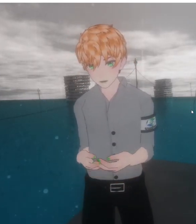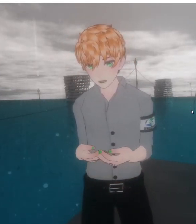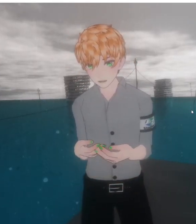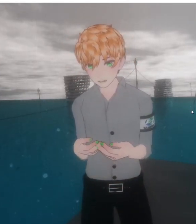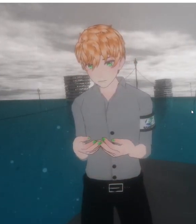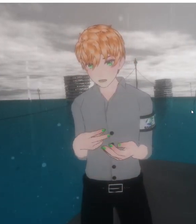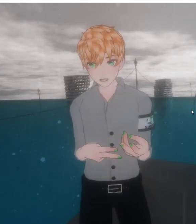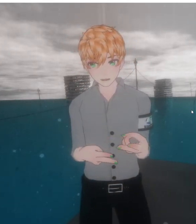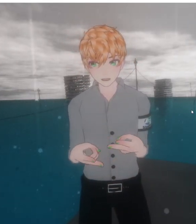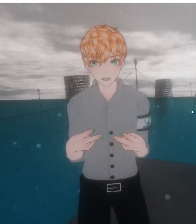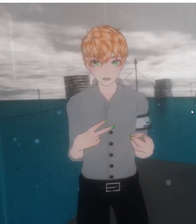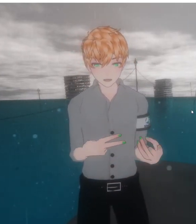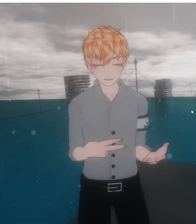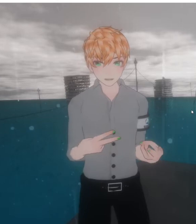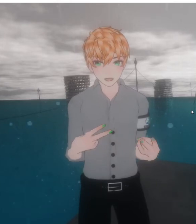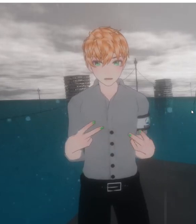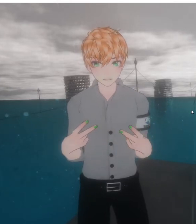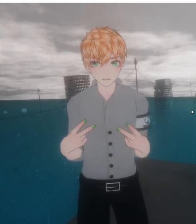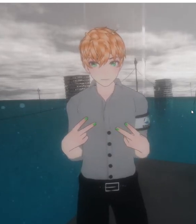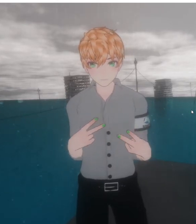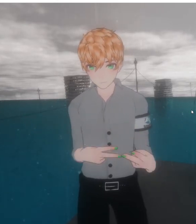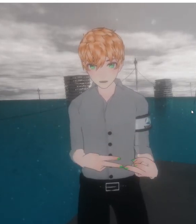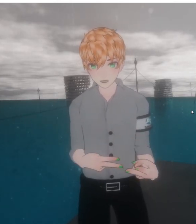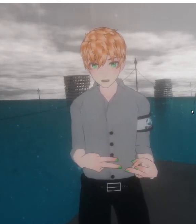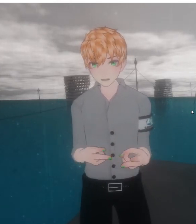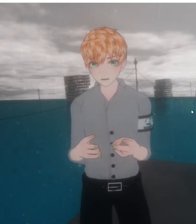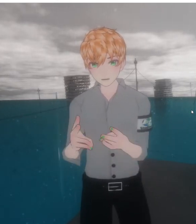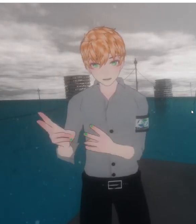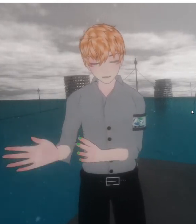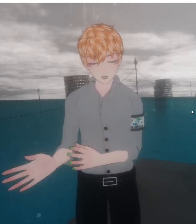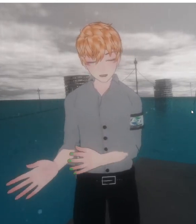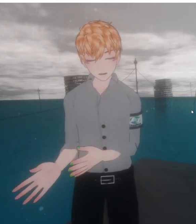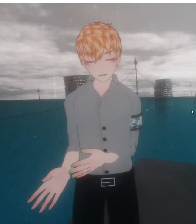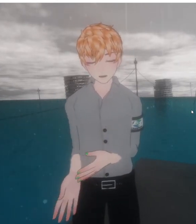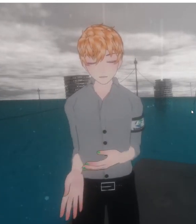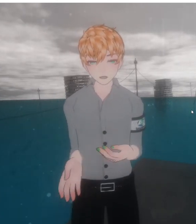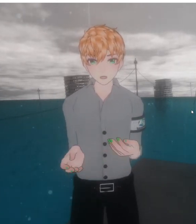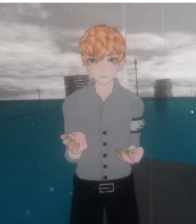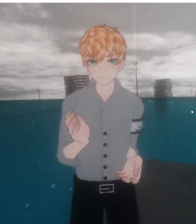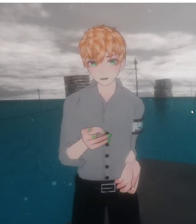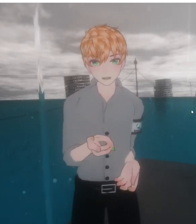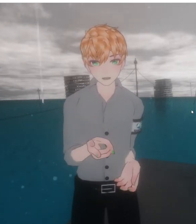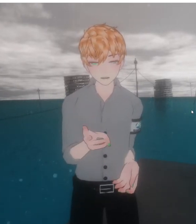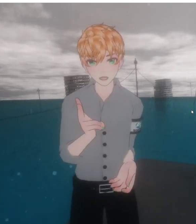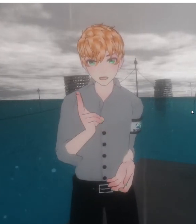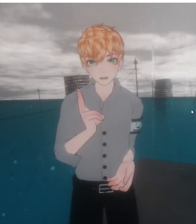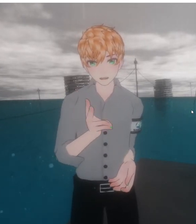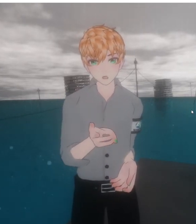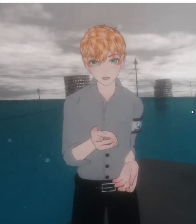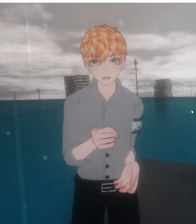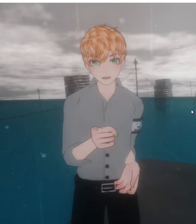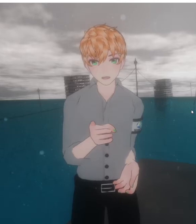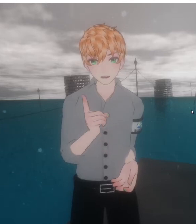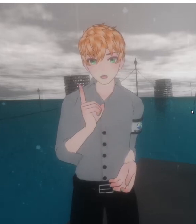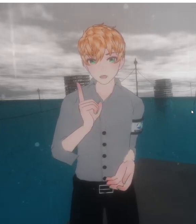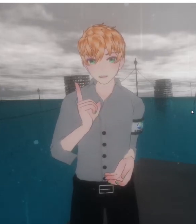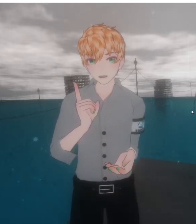that sign language is not English. It's its own sort of deal. And I looked back, and one of my videos that was in